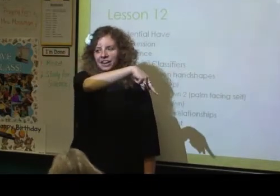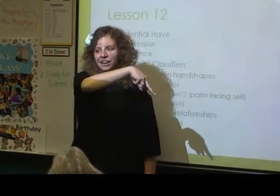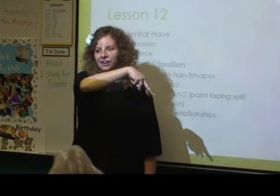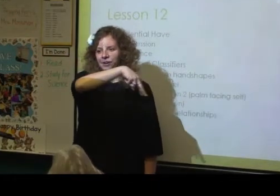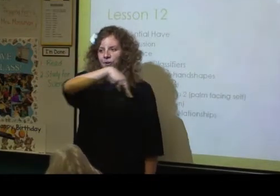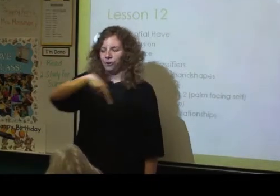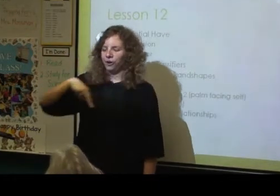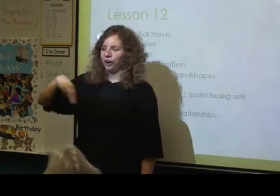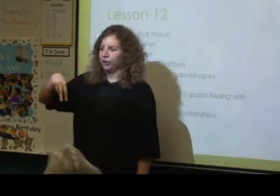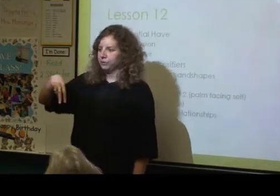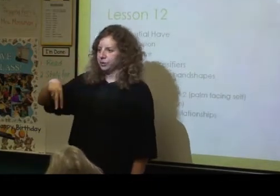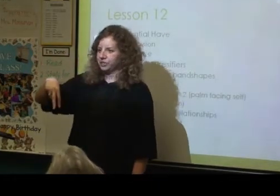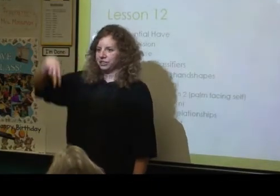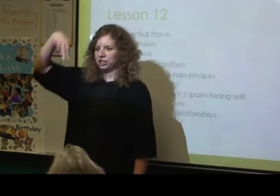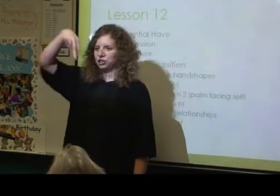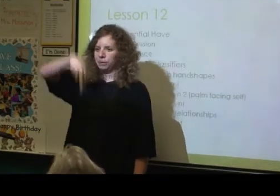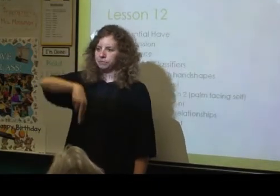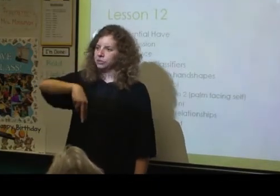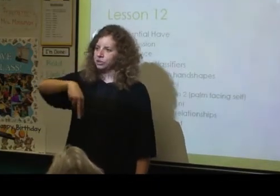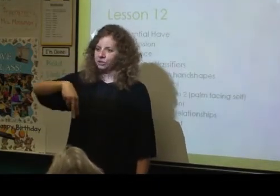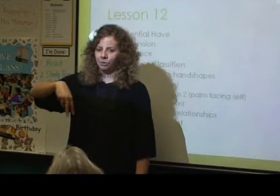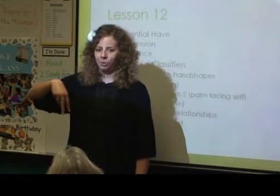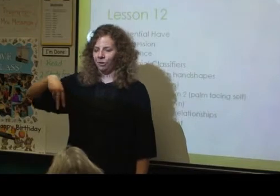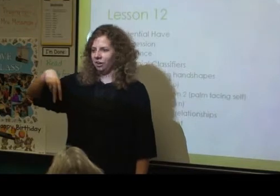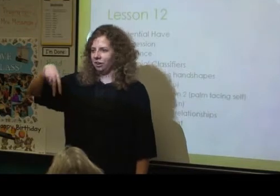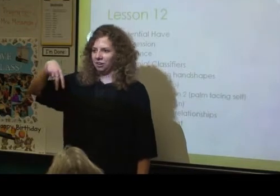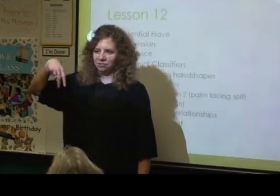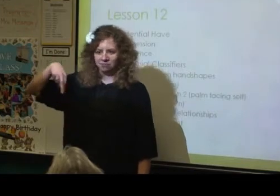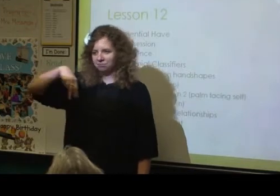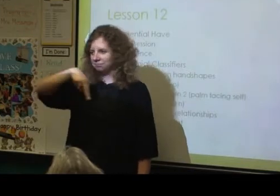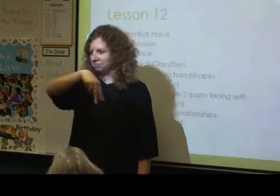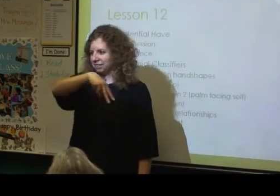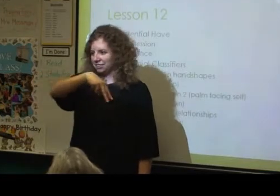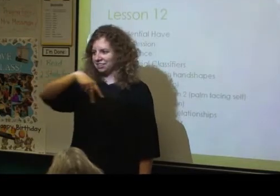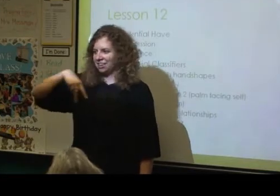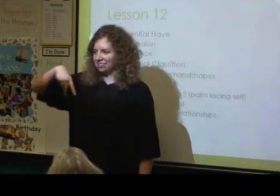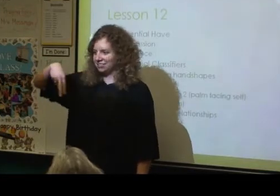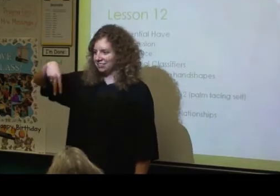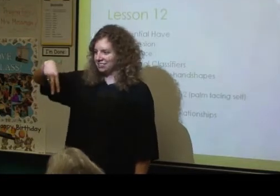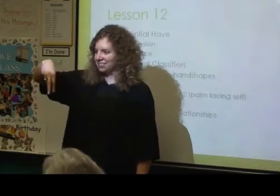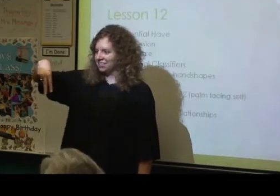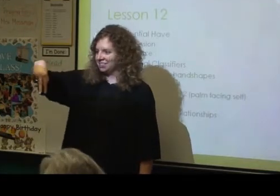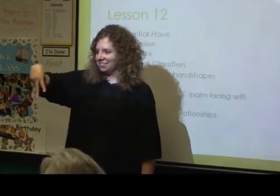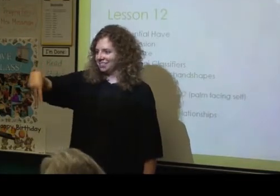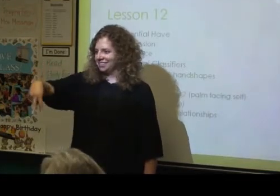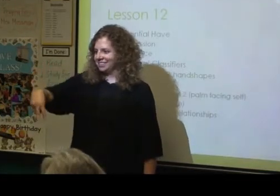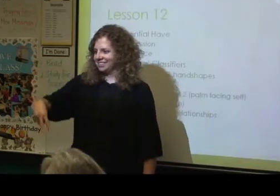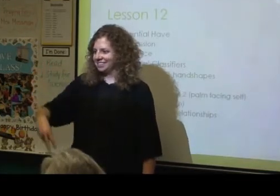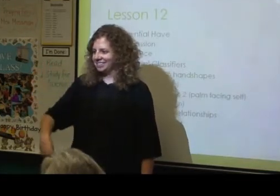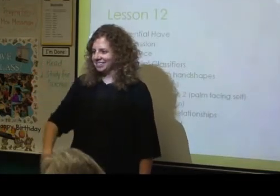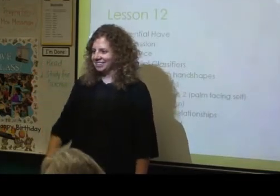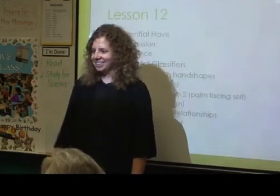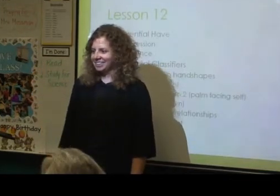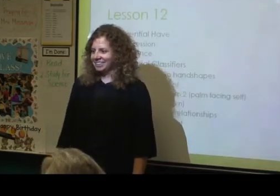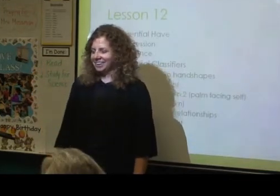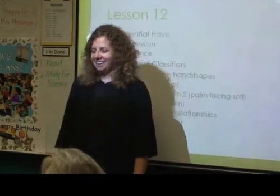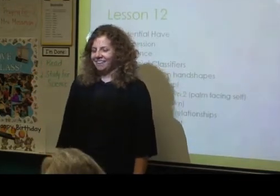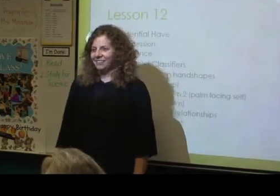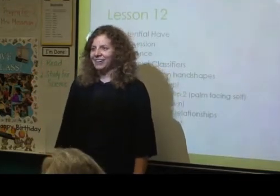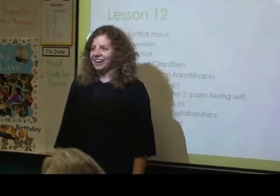way, or the person like jumped, or things like that. What if the bear was standing?